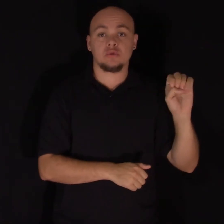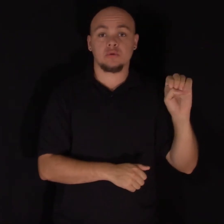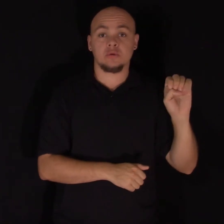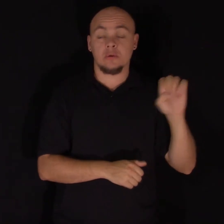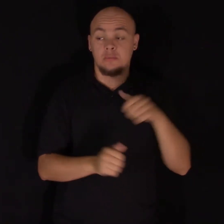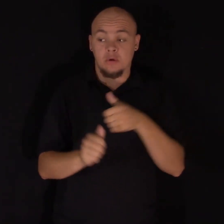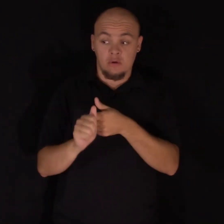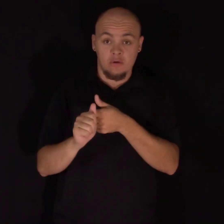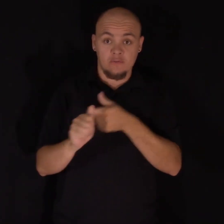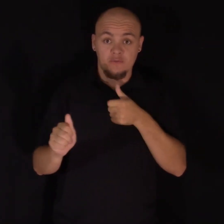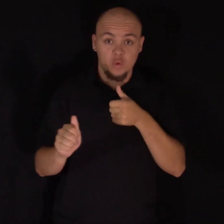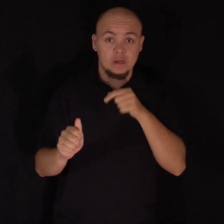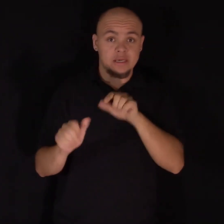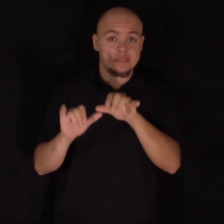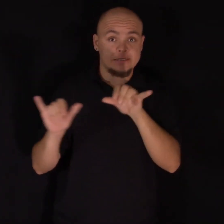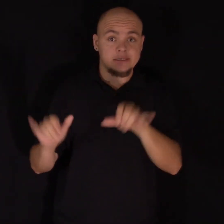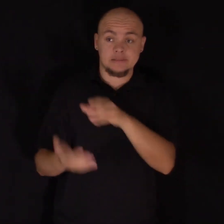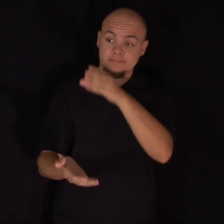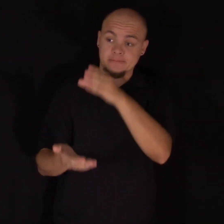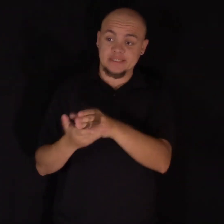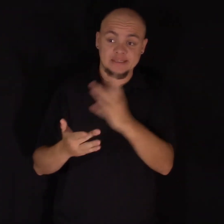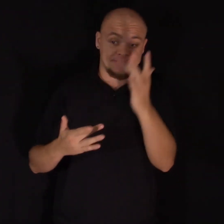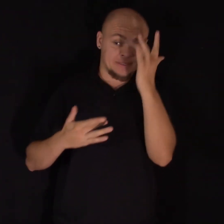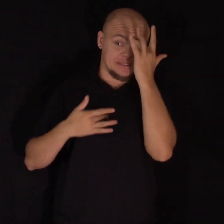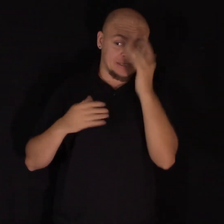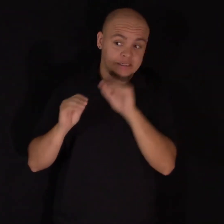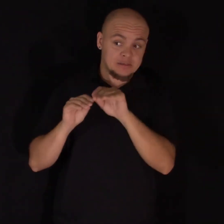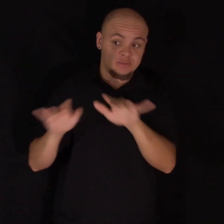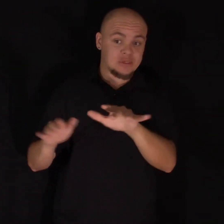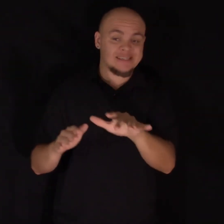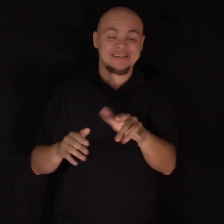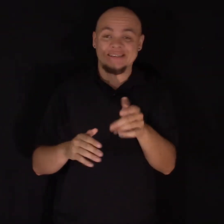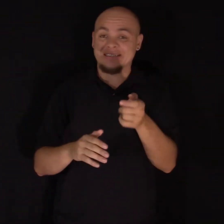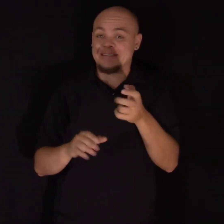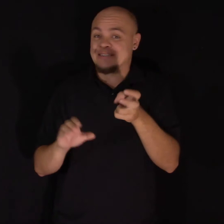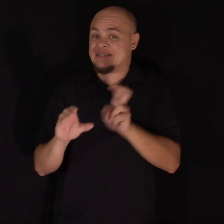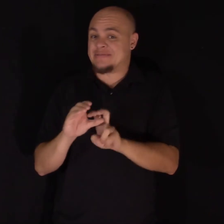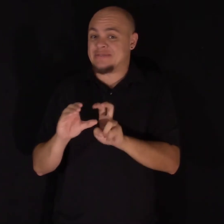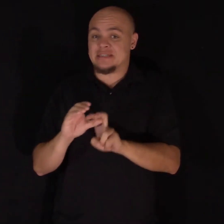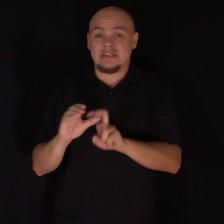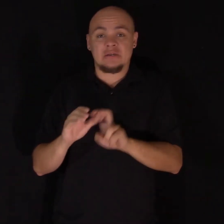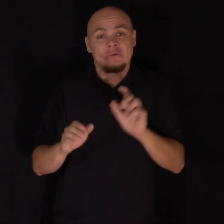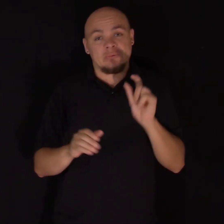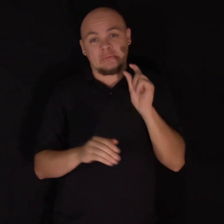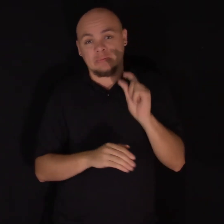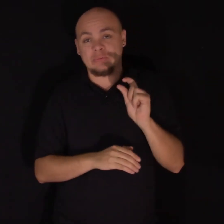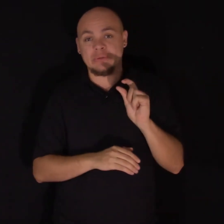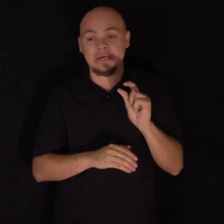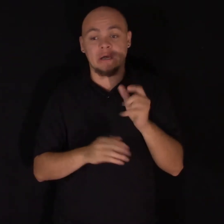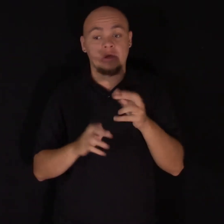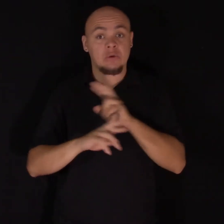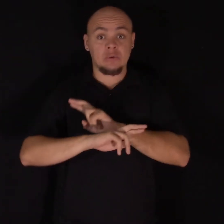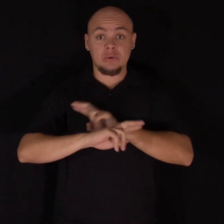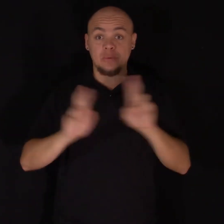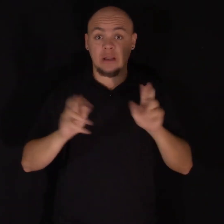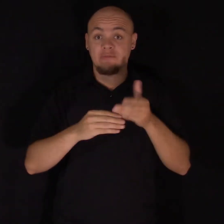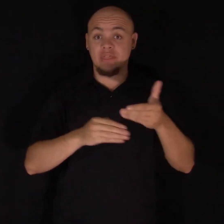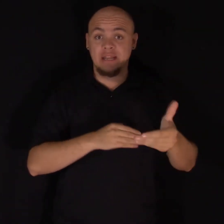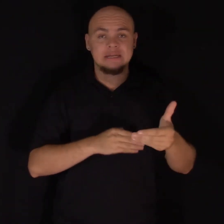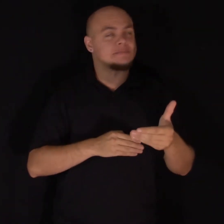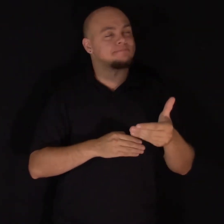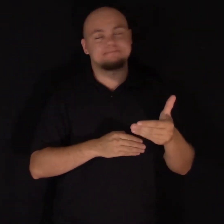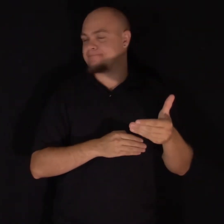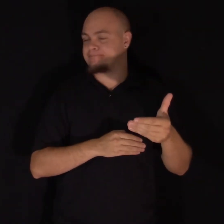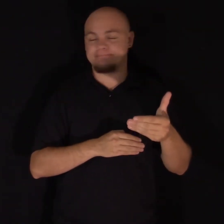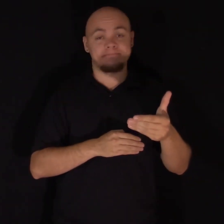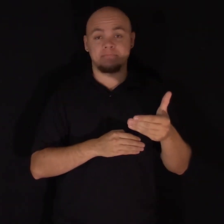little in a system to stop an epidemic. We're not ready for the next epidemic. Let's